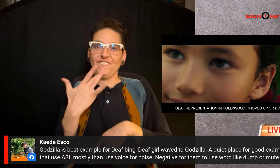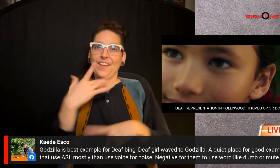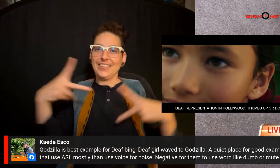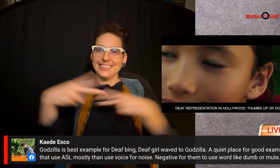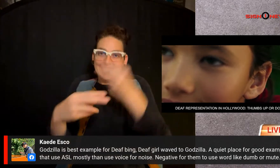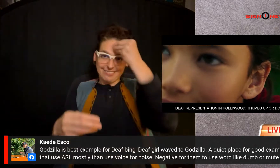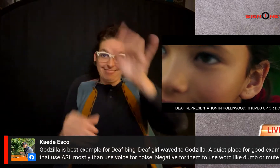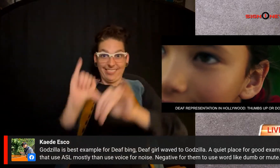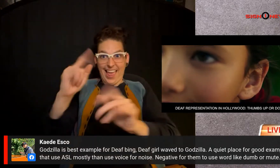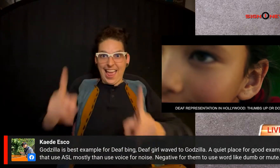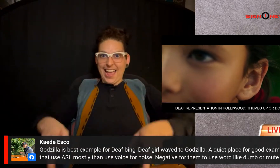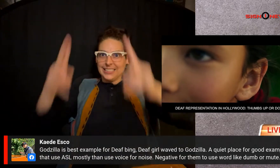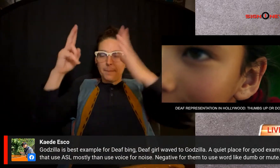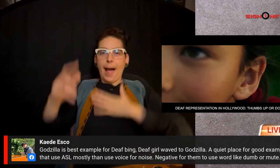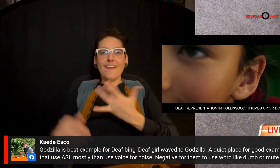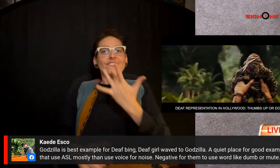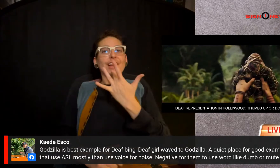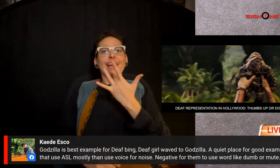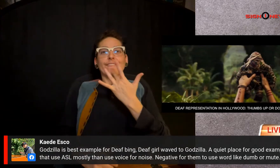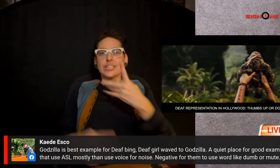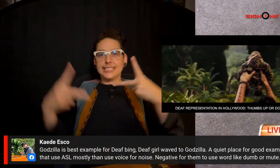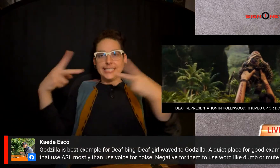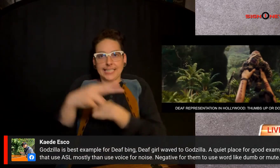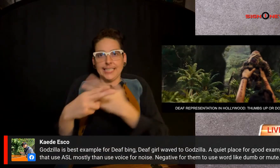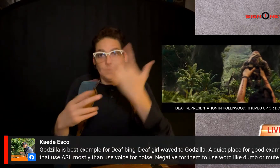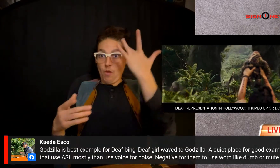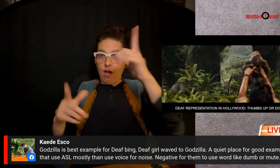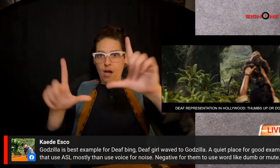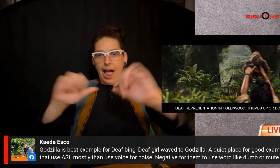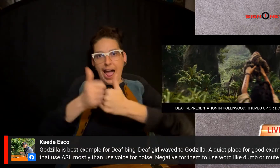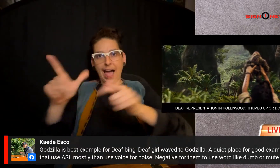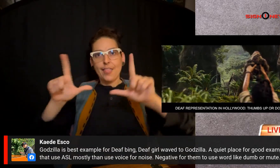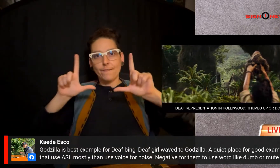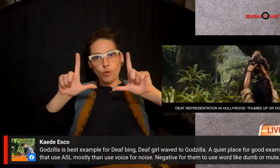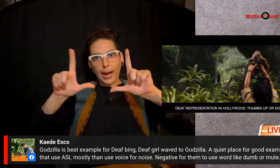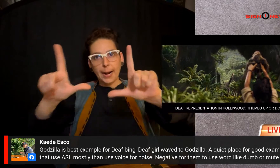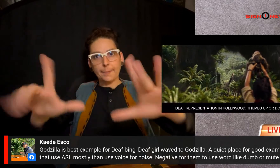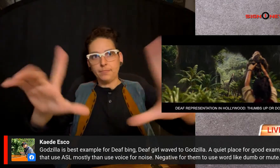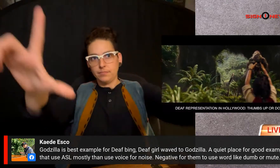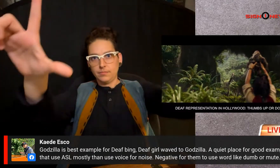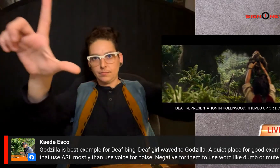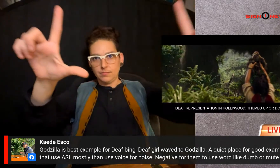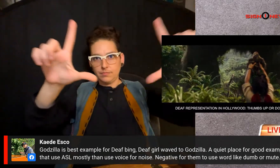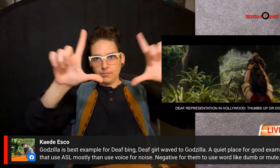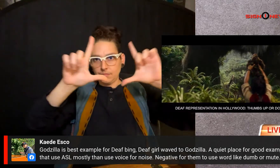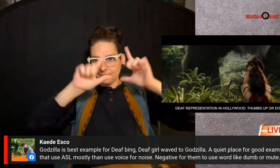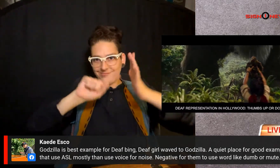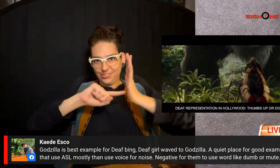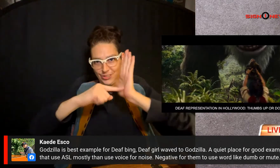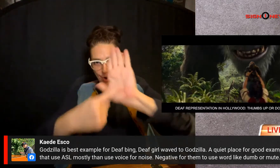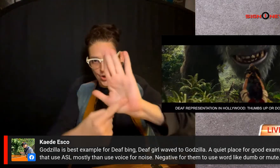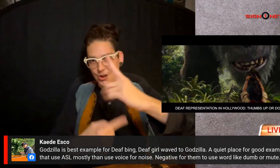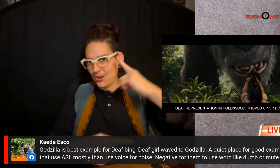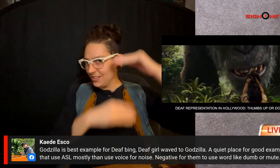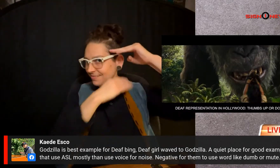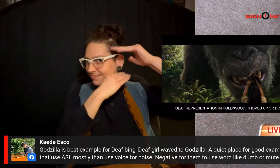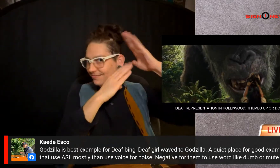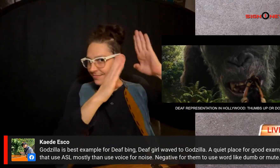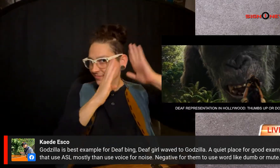Oh, yeah, that's my favorite scene right there. Oh, that is my favorite scene. How they framed it, how they came in and really got